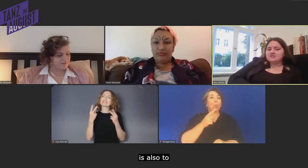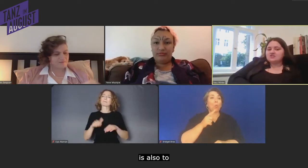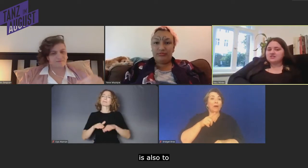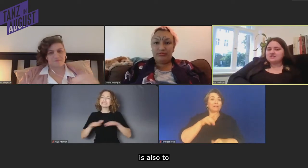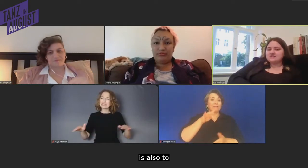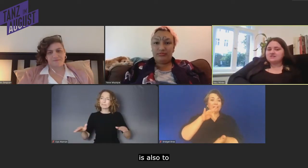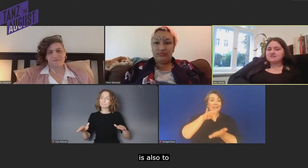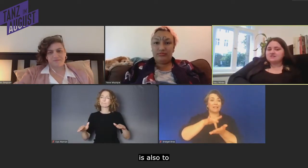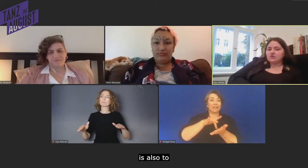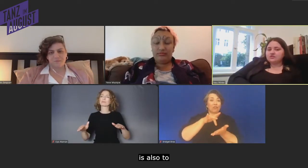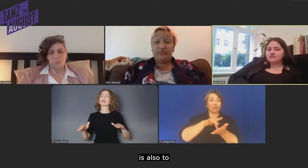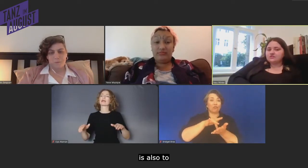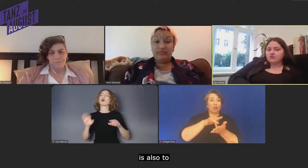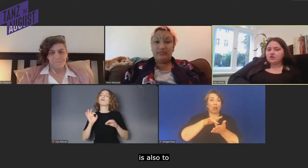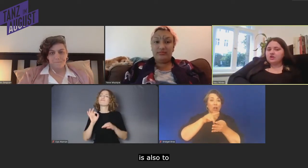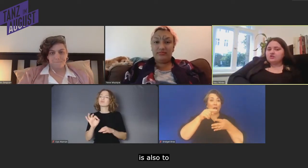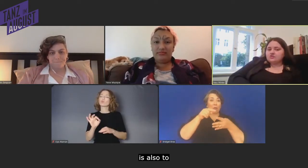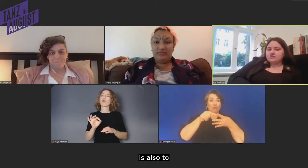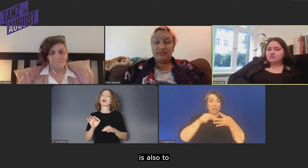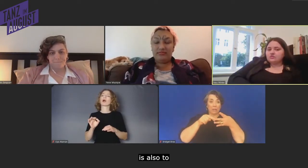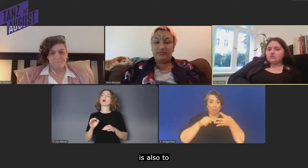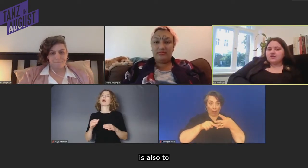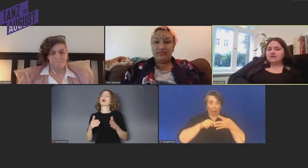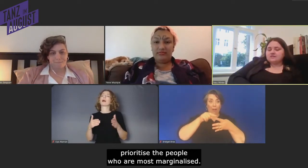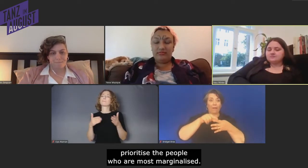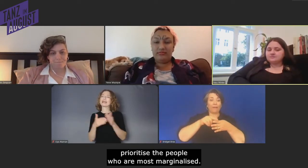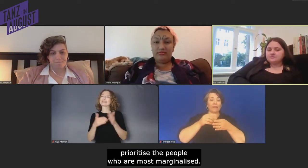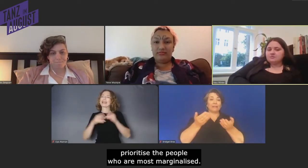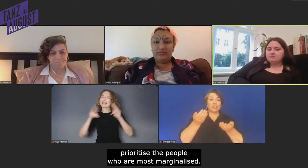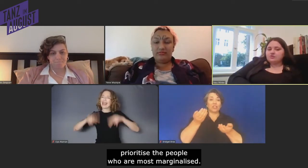disability justice is also to